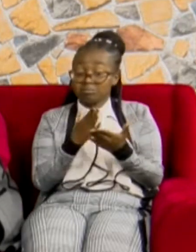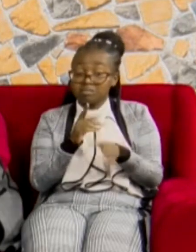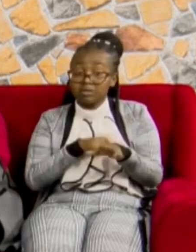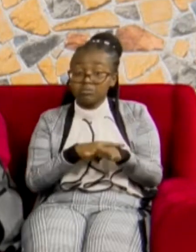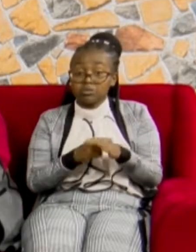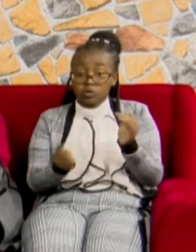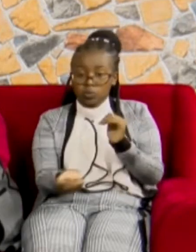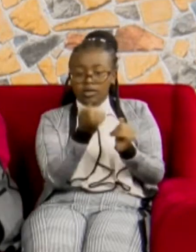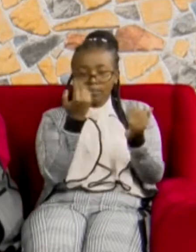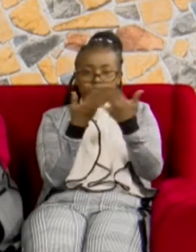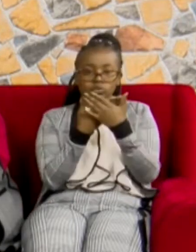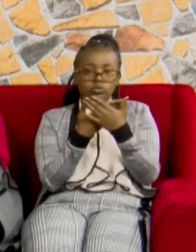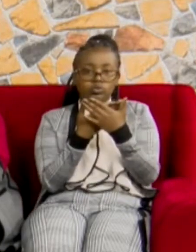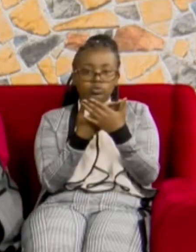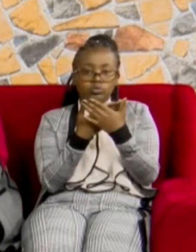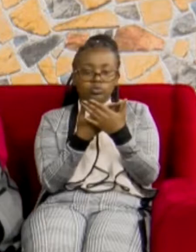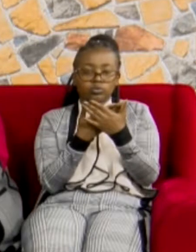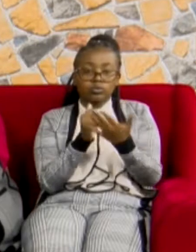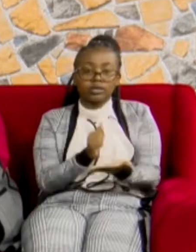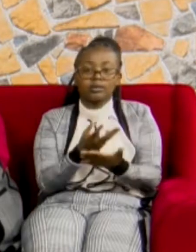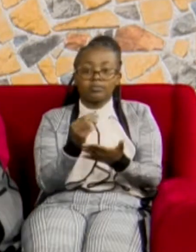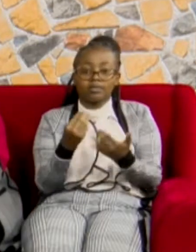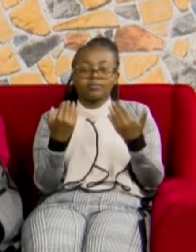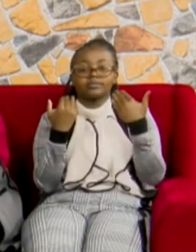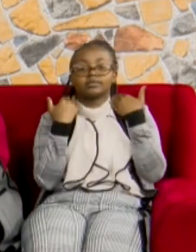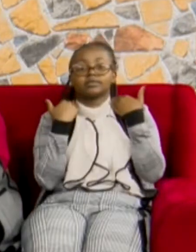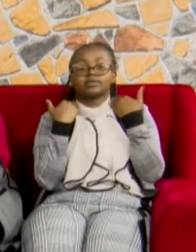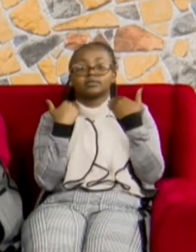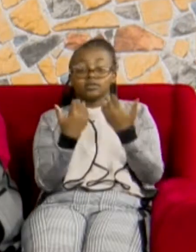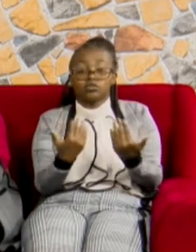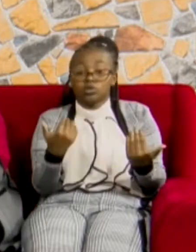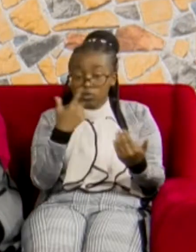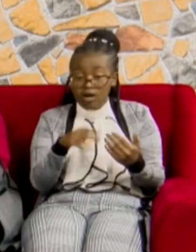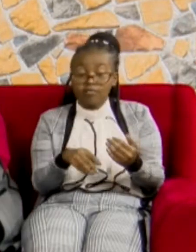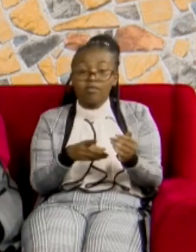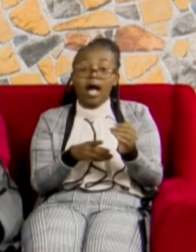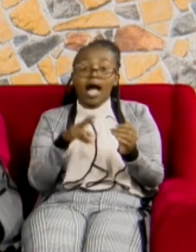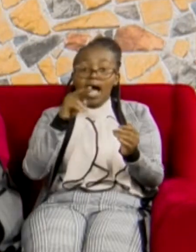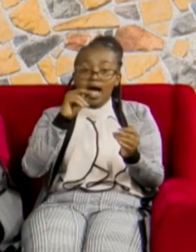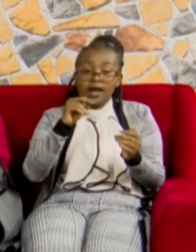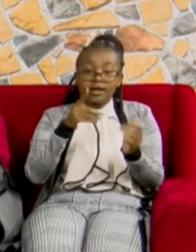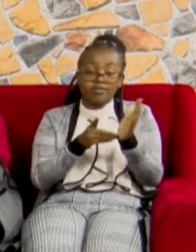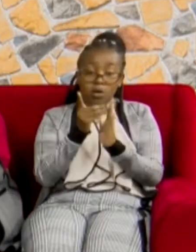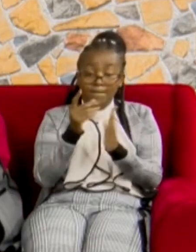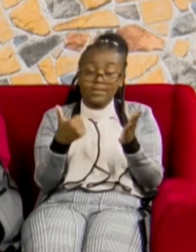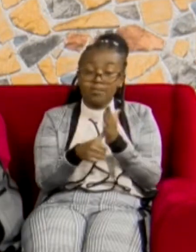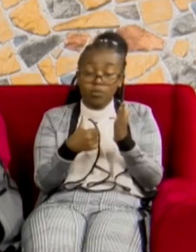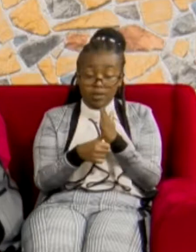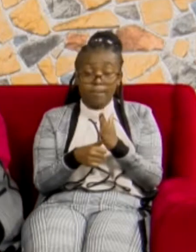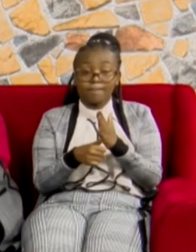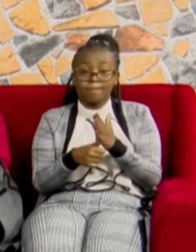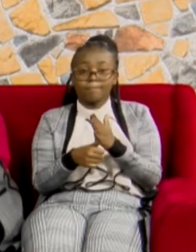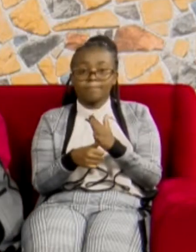and sometimes we give a smaller dose of that time to help them keep them asleep. So children who have developmental issues, problem with